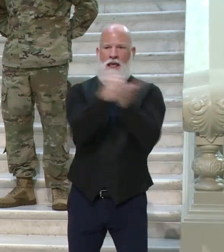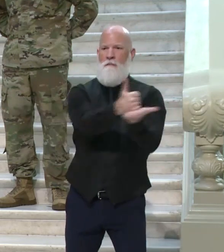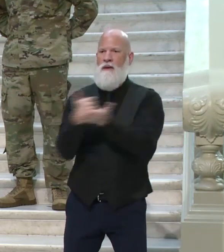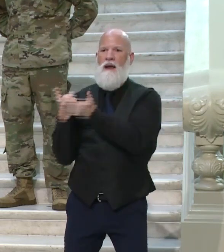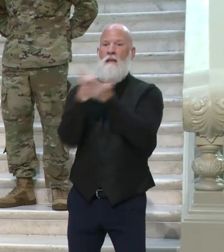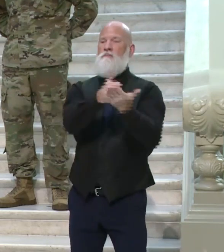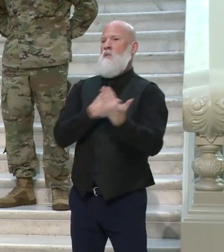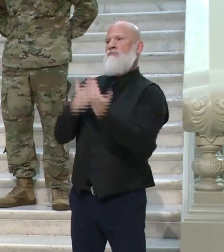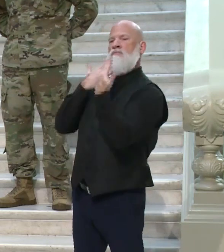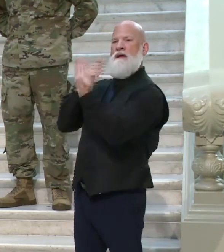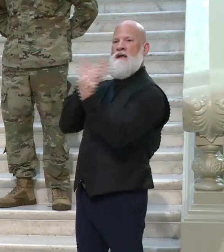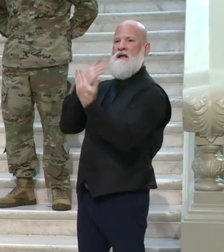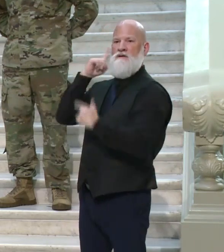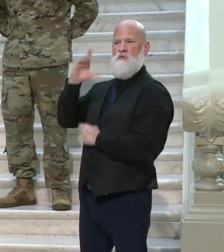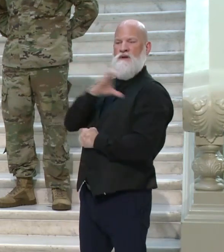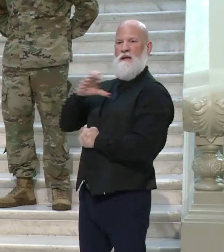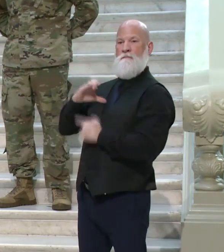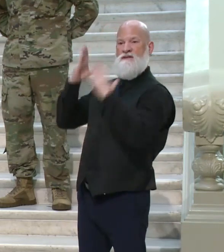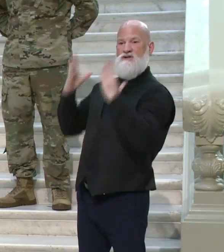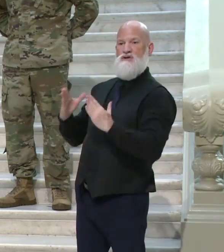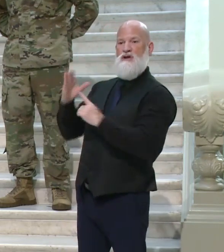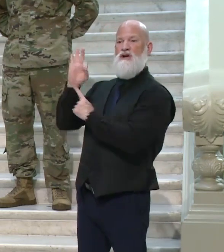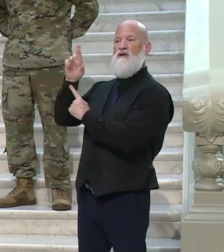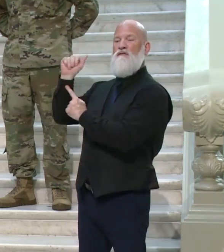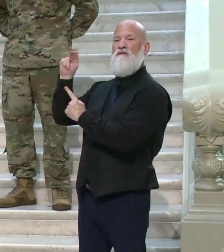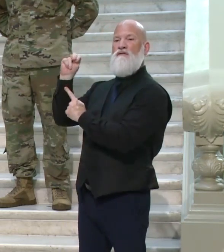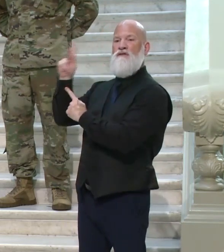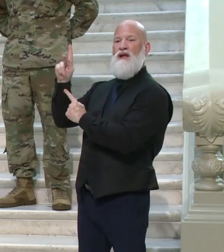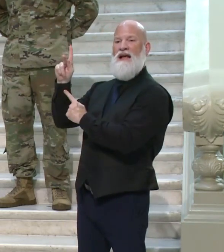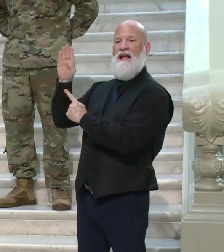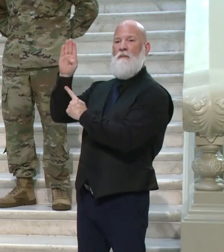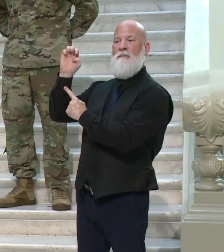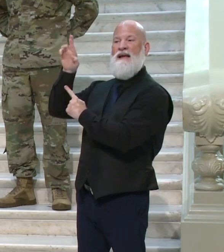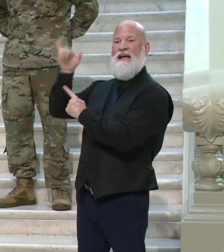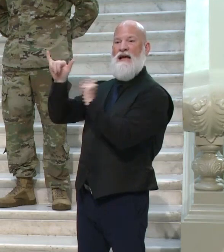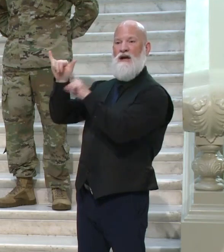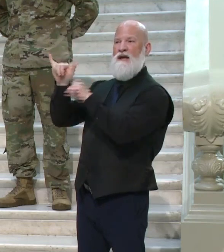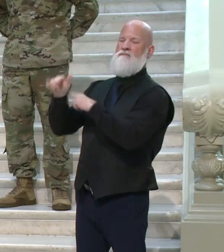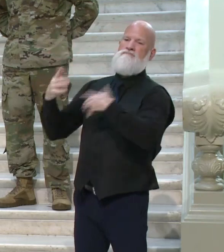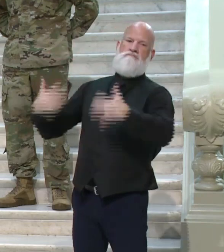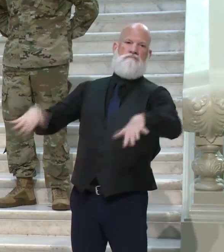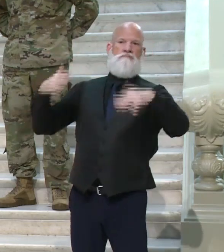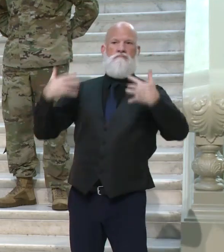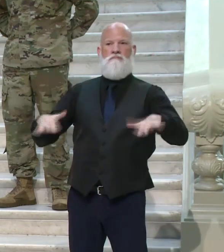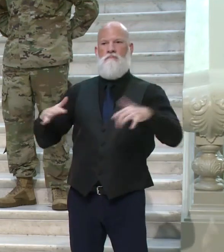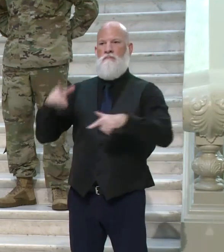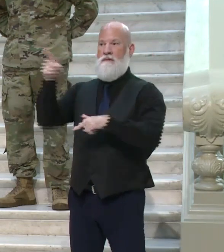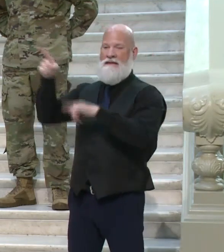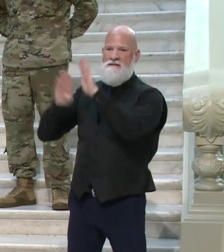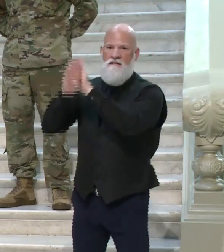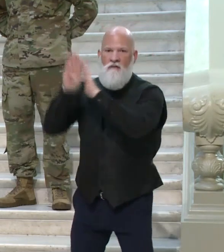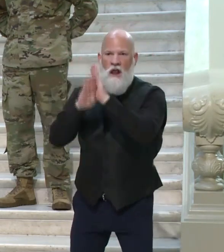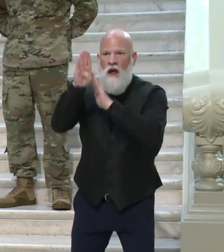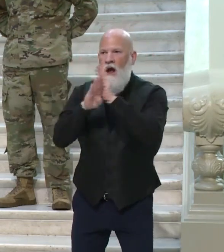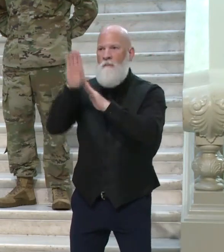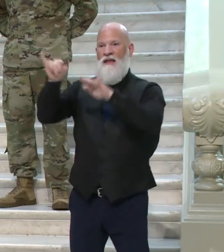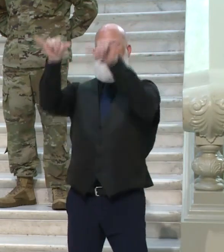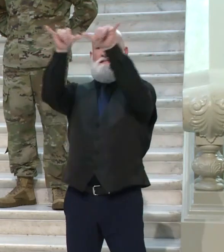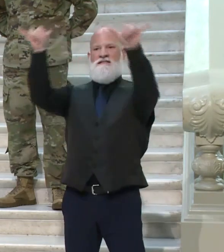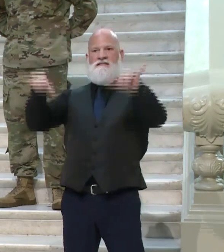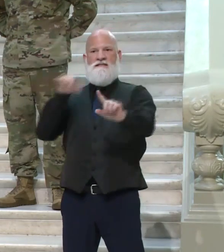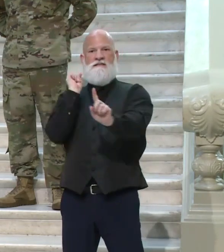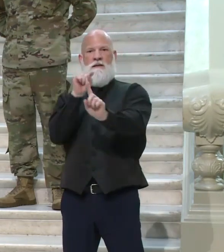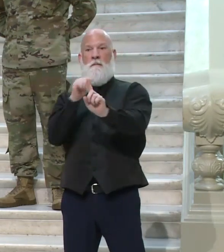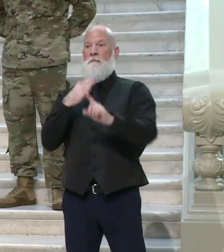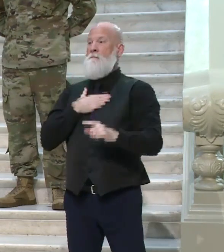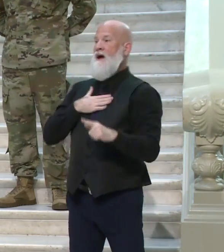for developing the resources for our Georgia families. For weeks now, my team has worked closely with the Trump